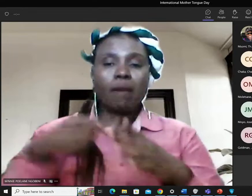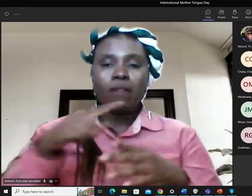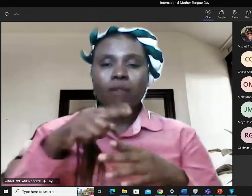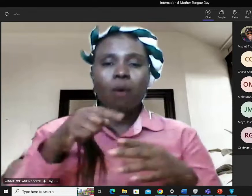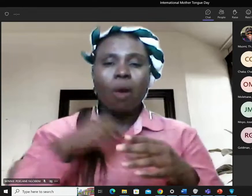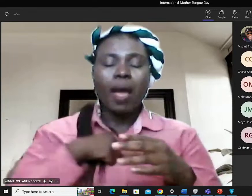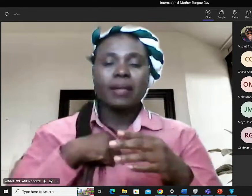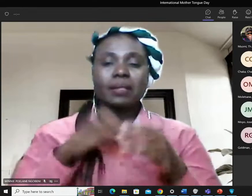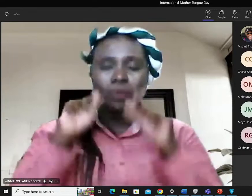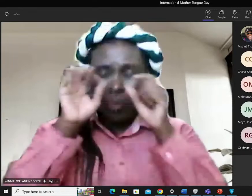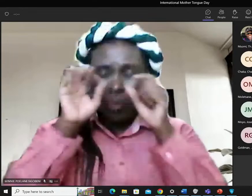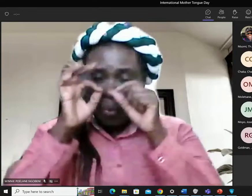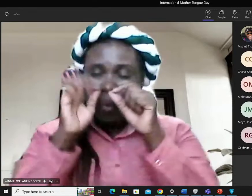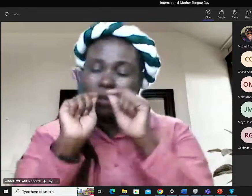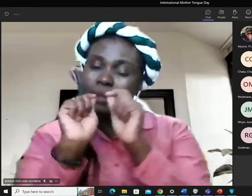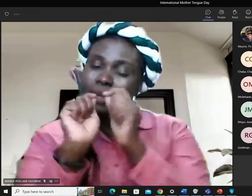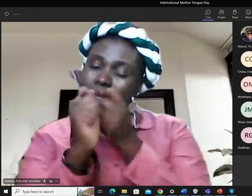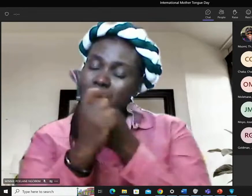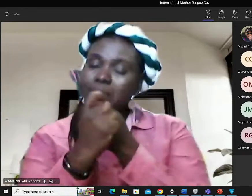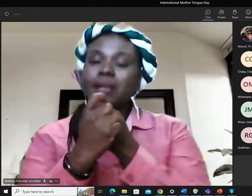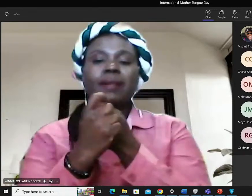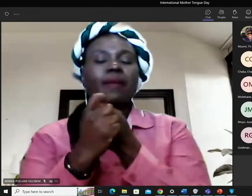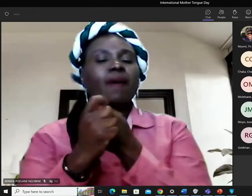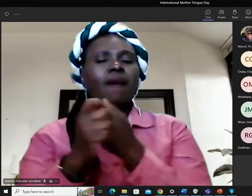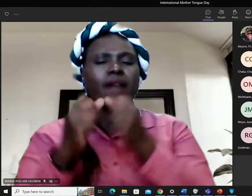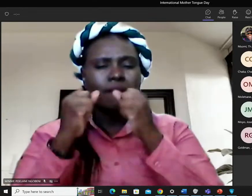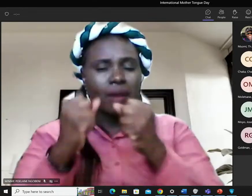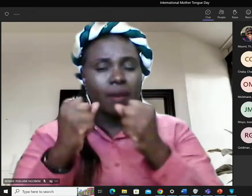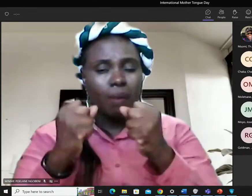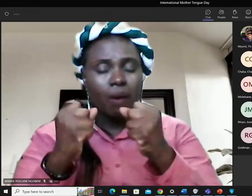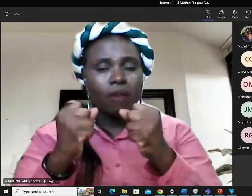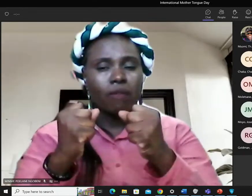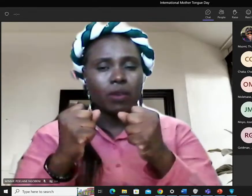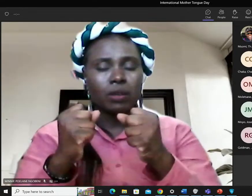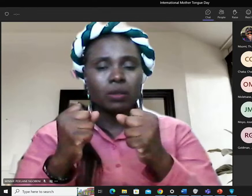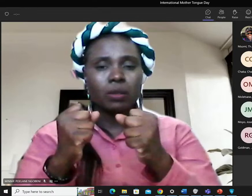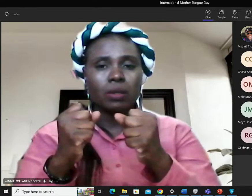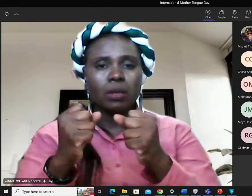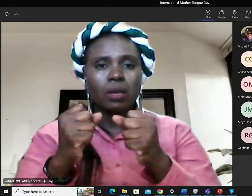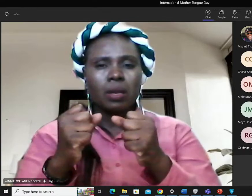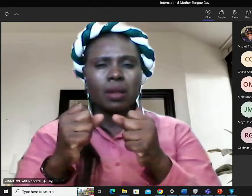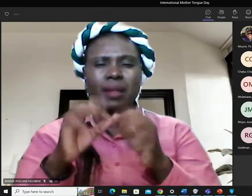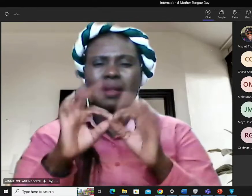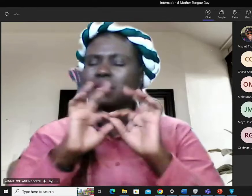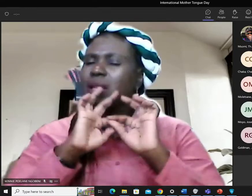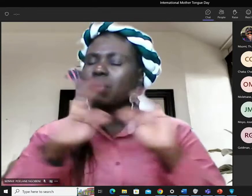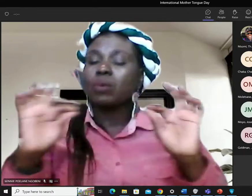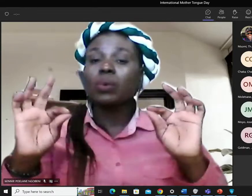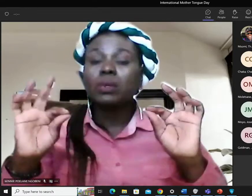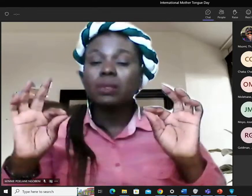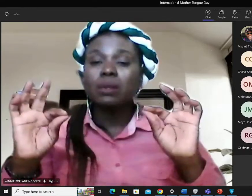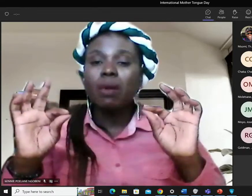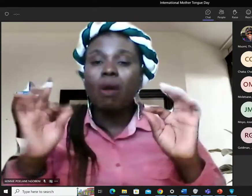Google Translate is a very powerful tool, and it actually is quite a good translation of